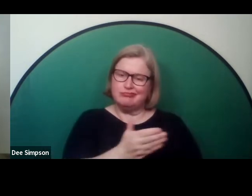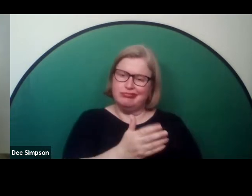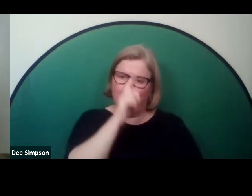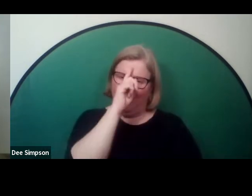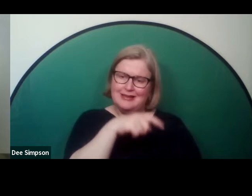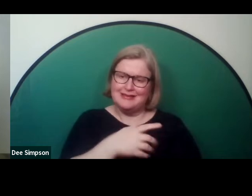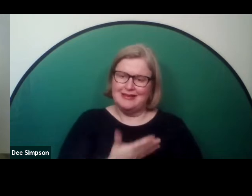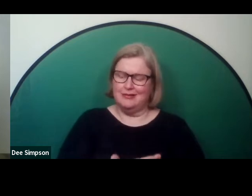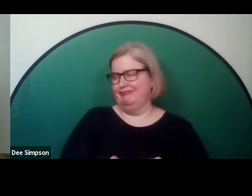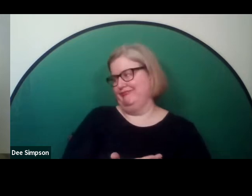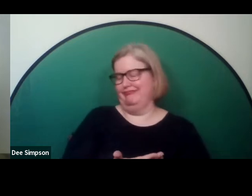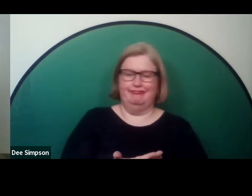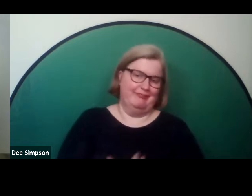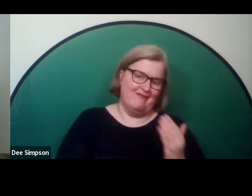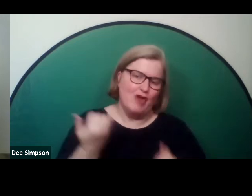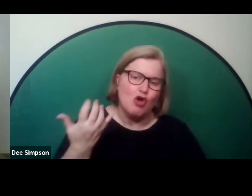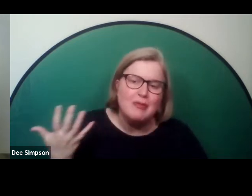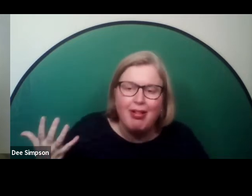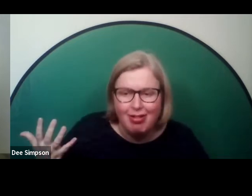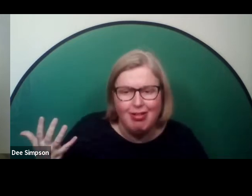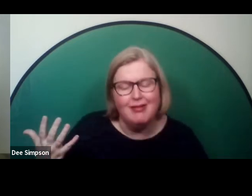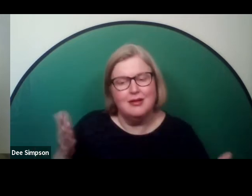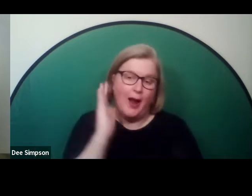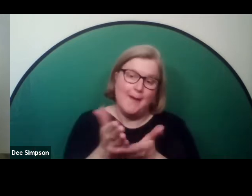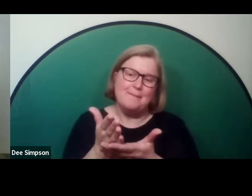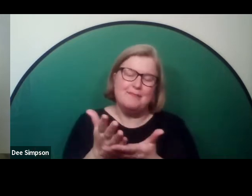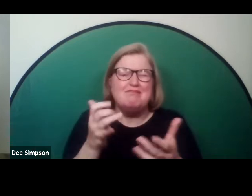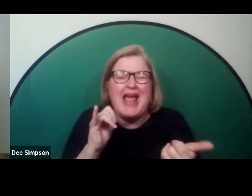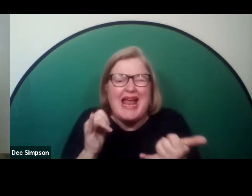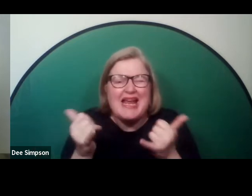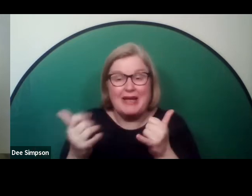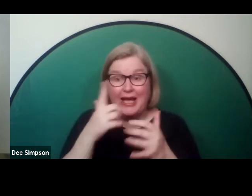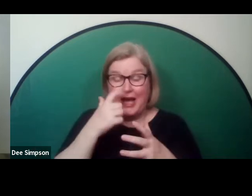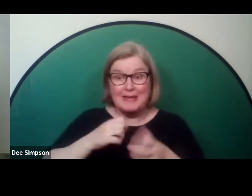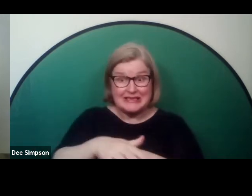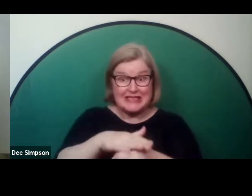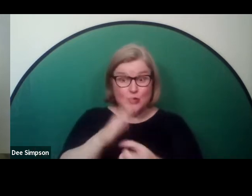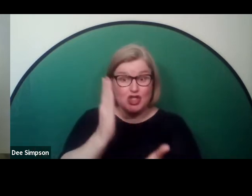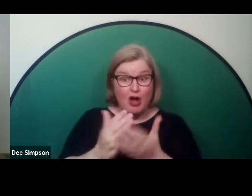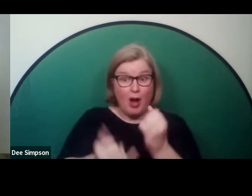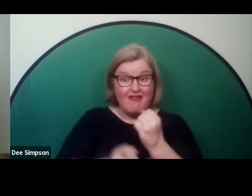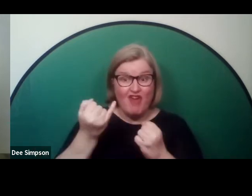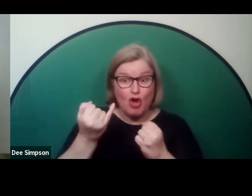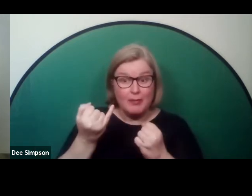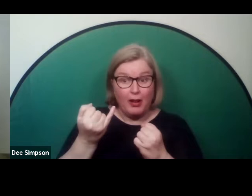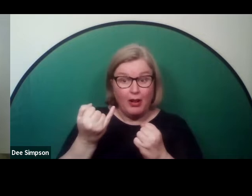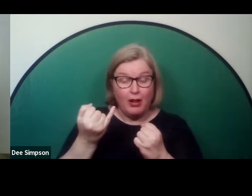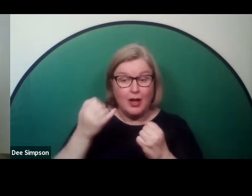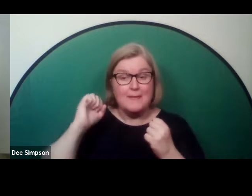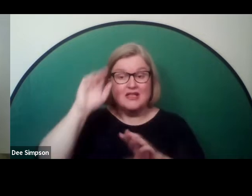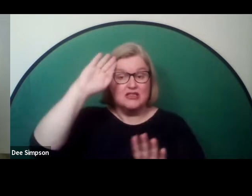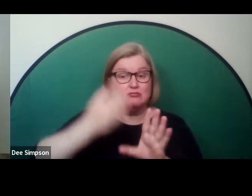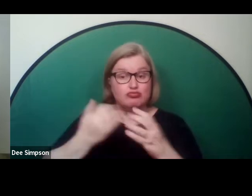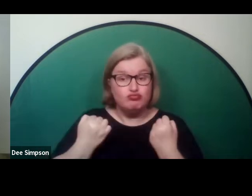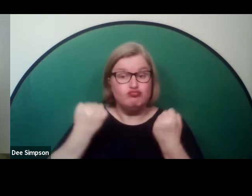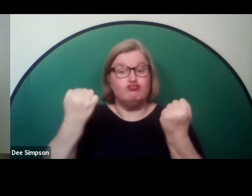idea that people with disabilities are vulnerable per se. We know that they can be in situations that are vulnerable, which need to be addressed